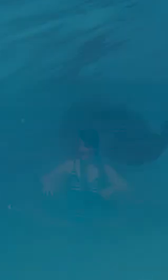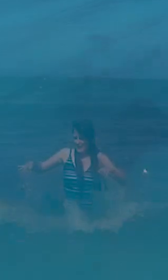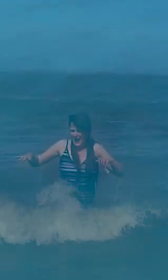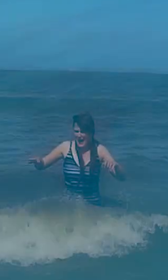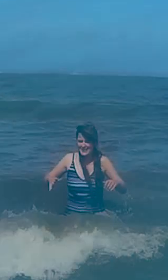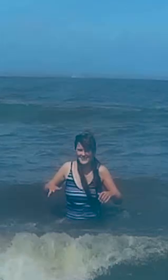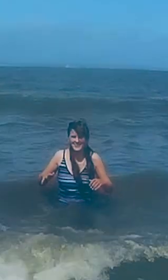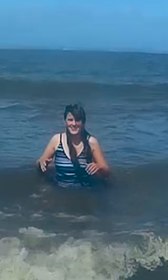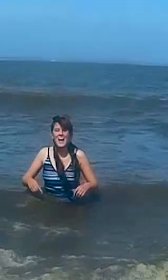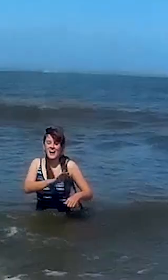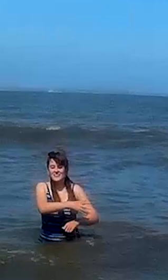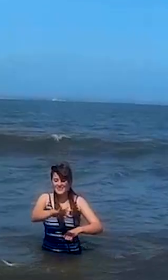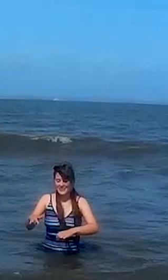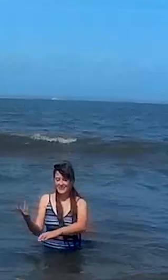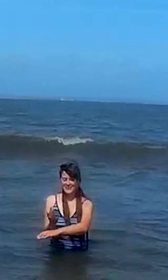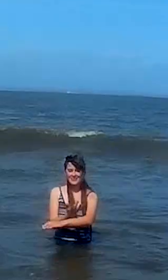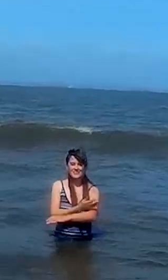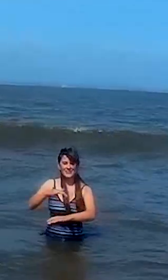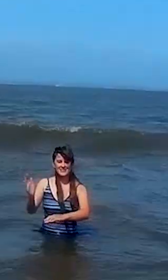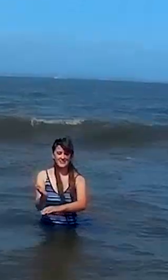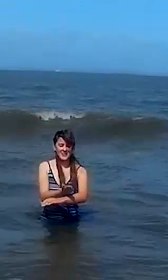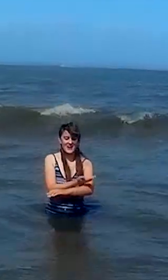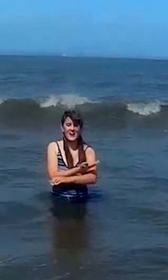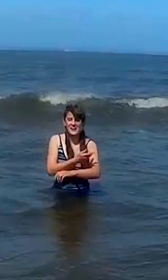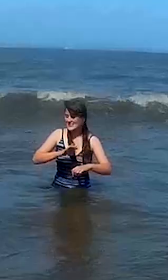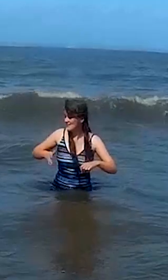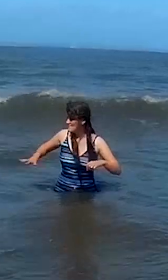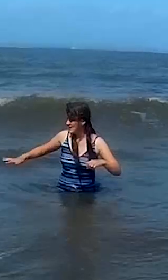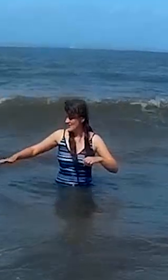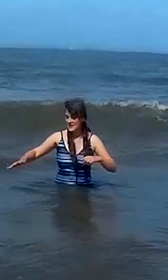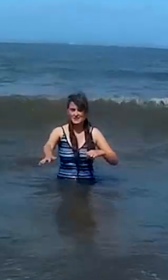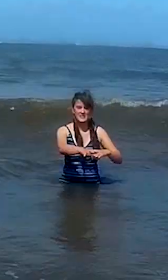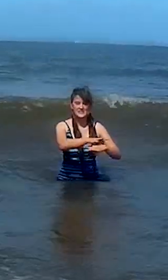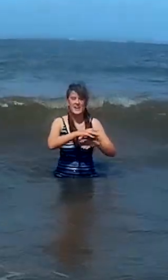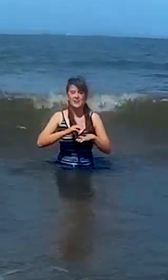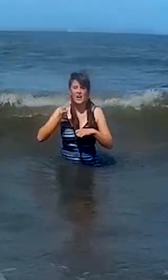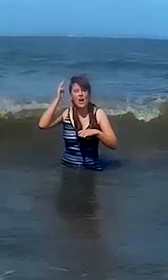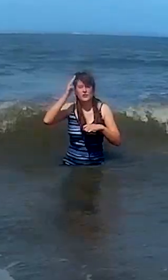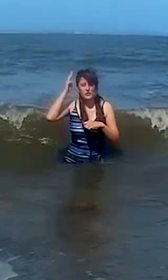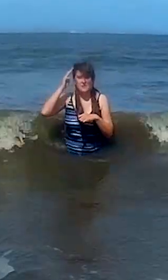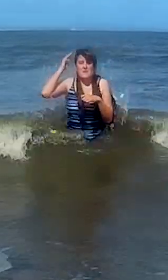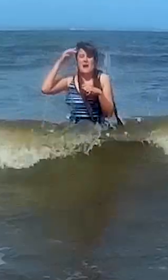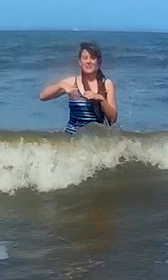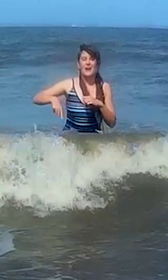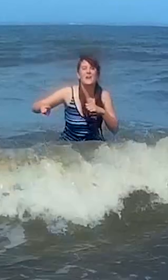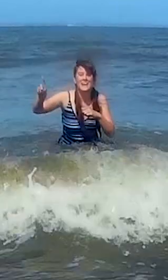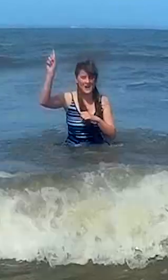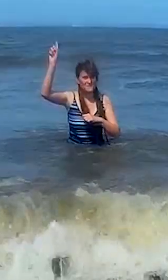there. The seaweed is always greener in somebody else's lake. You dream about going up